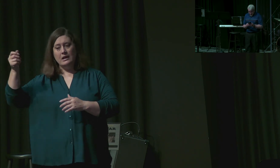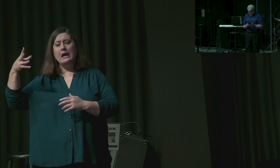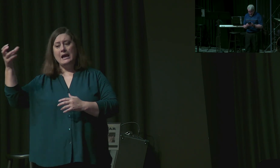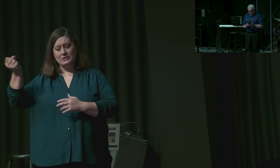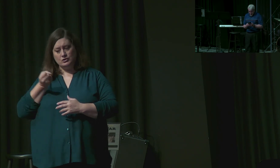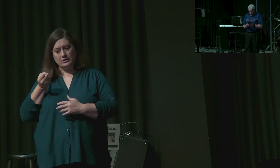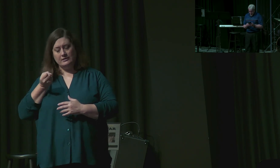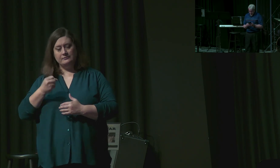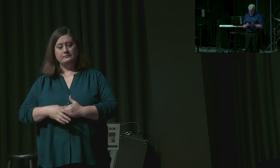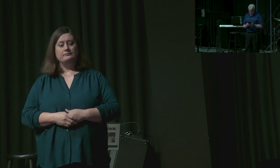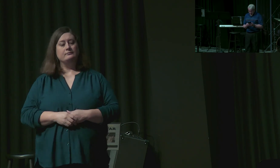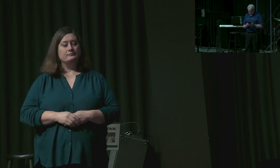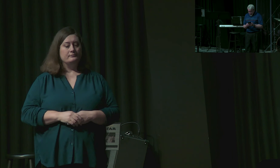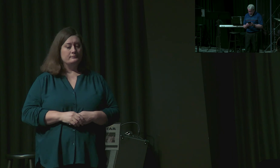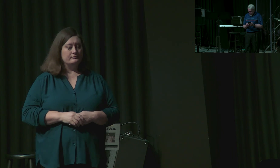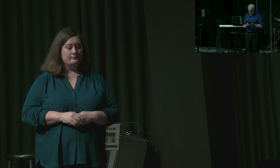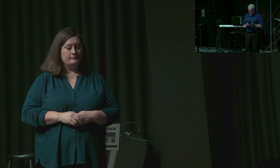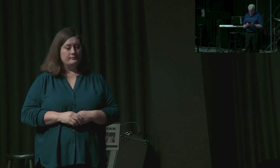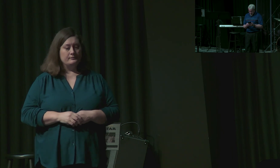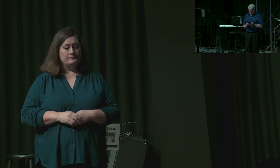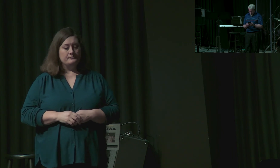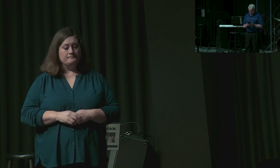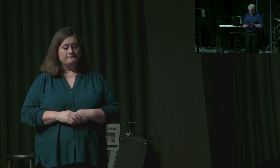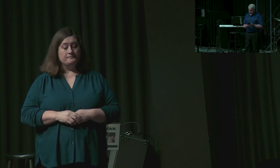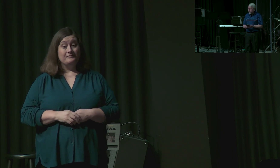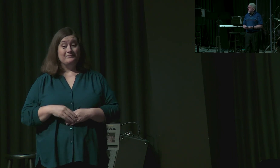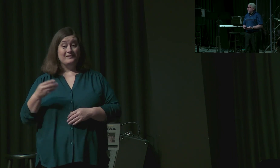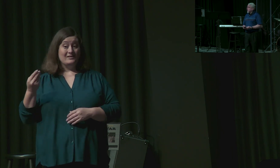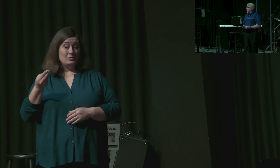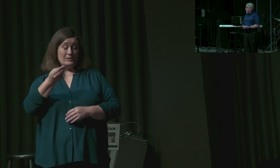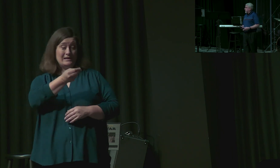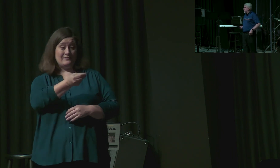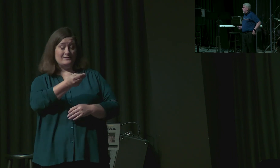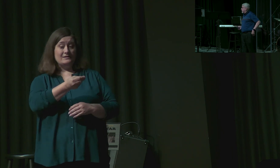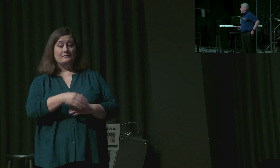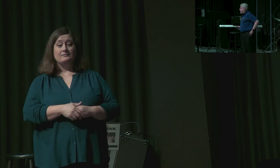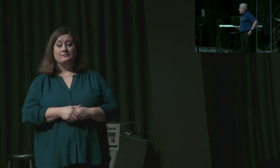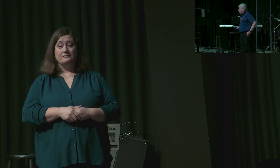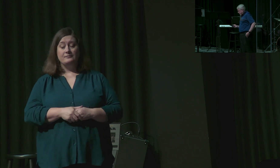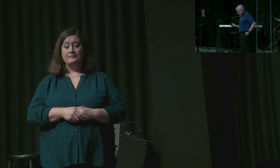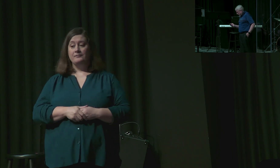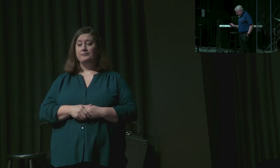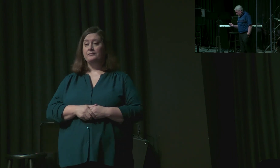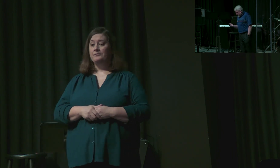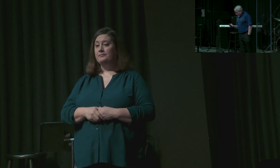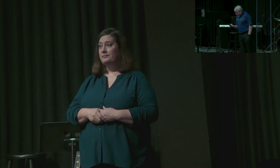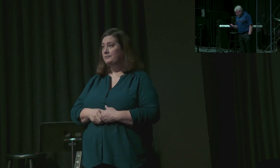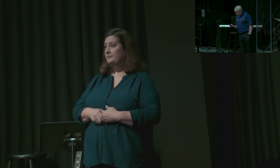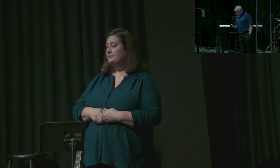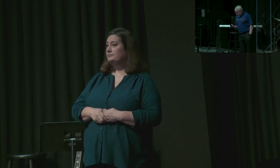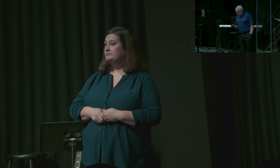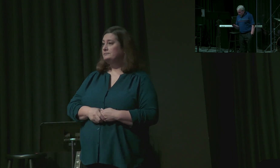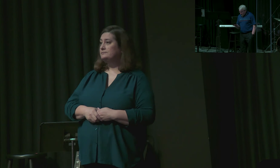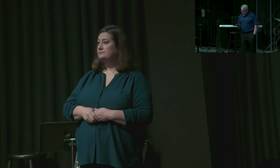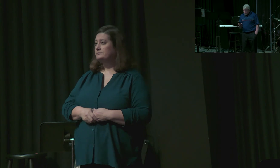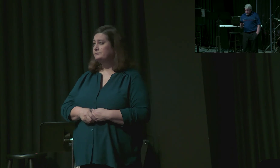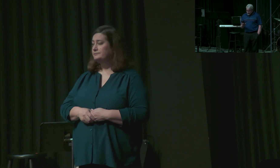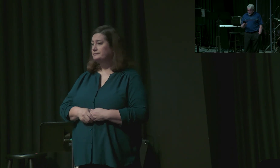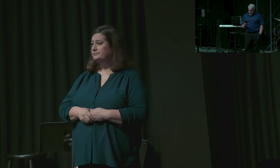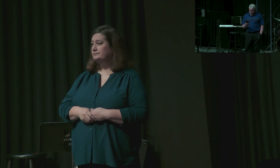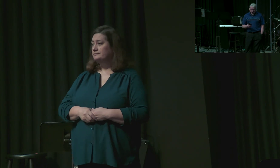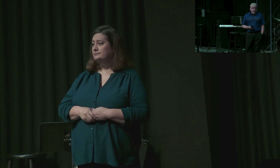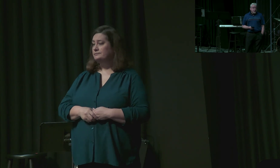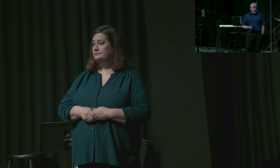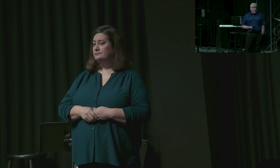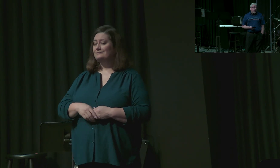of Joseph and his tribes rest in the kind providences of God. And so,